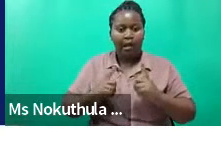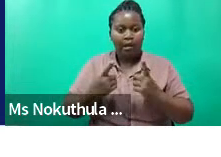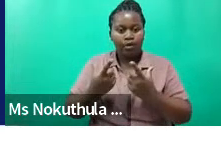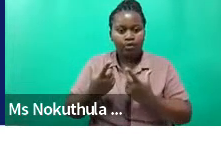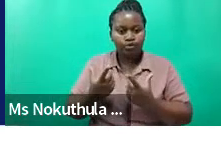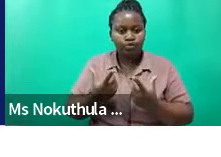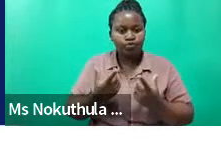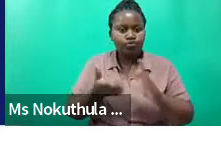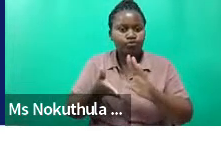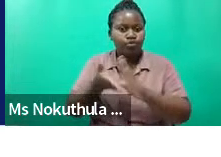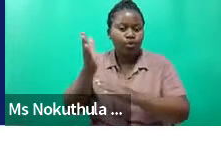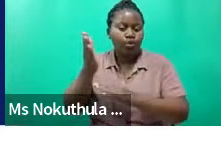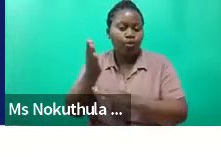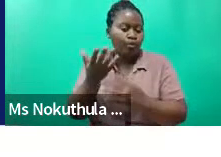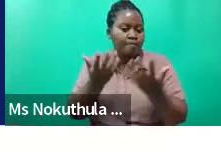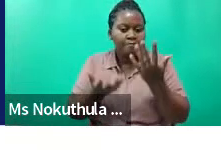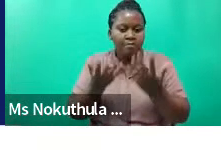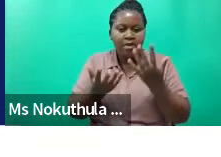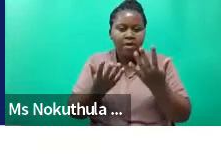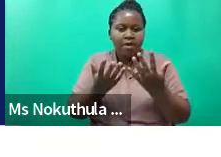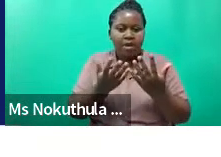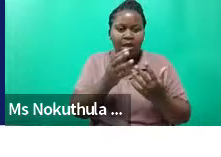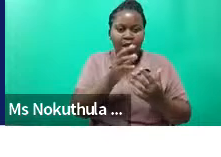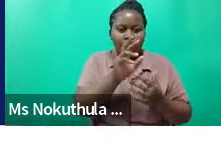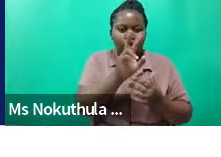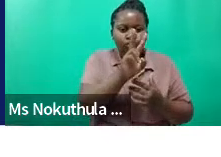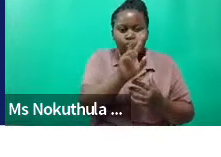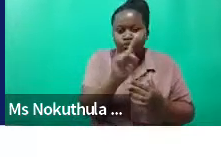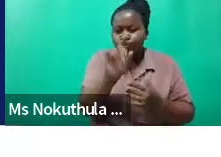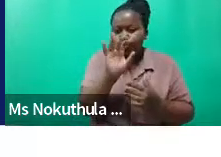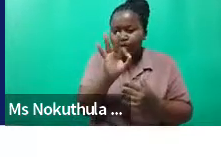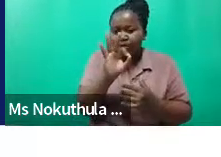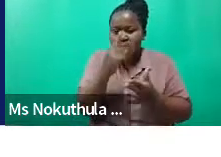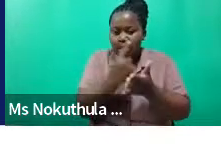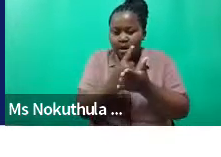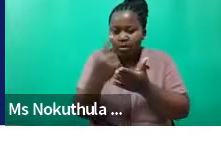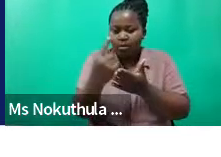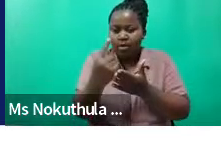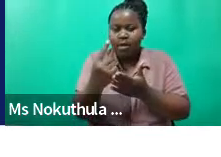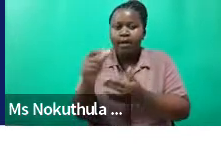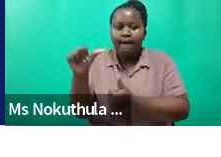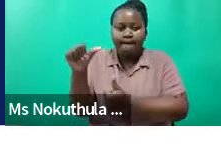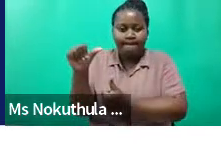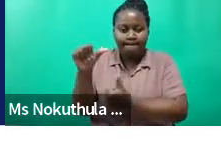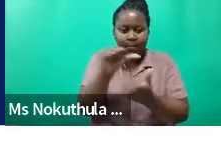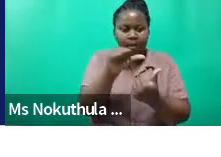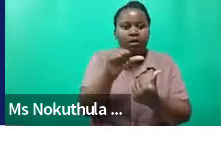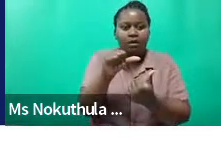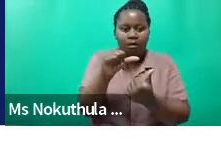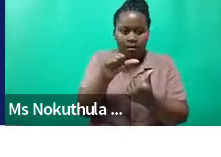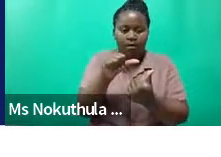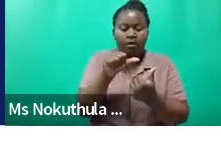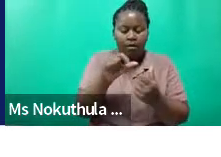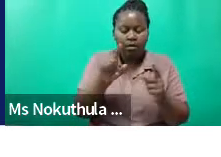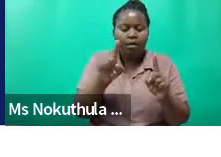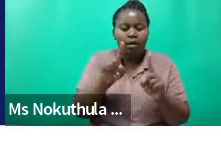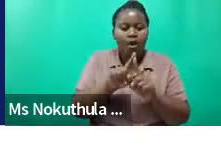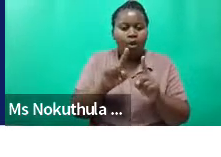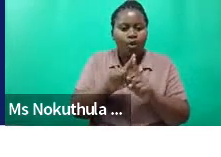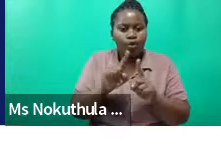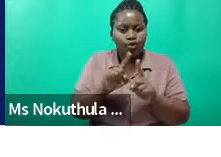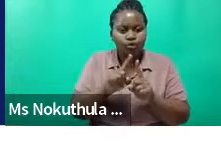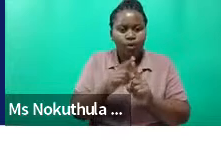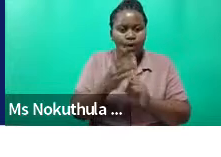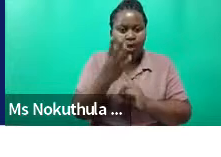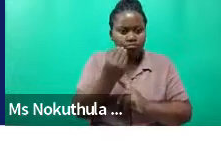for 2 or 3 weeks and come out and then work on a personalized program in terms of